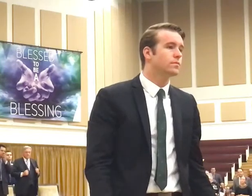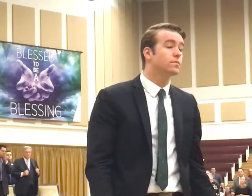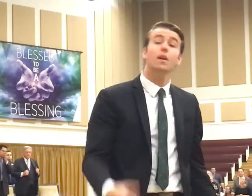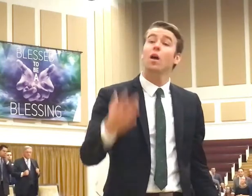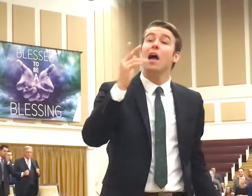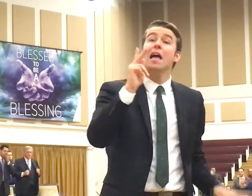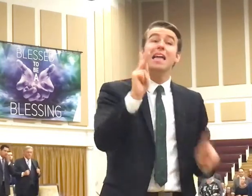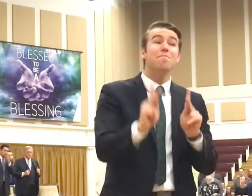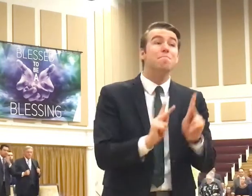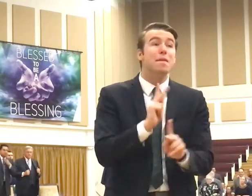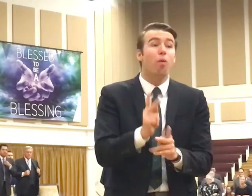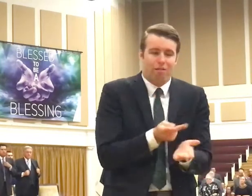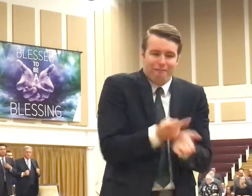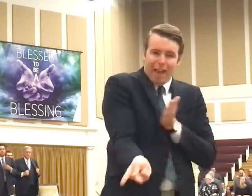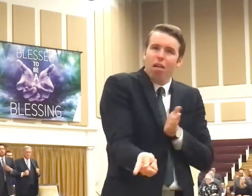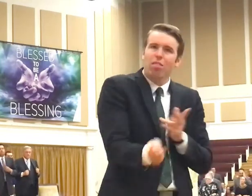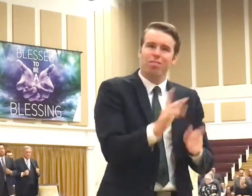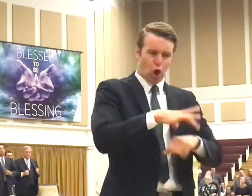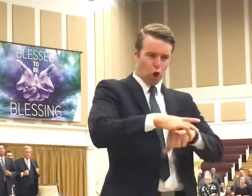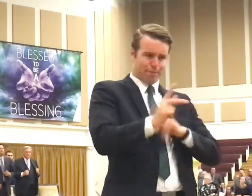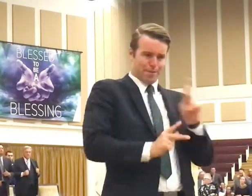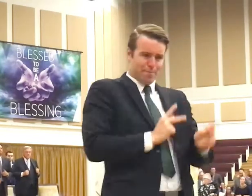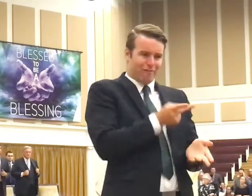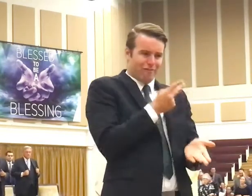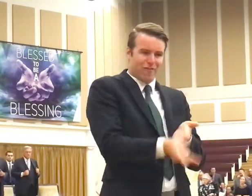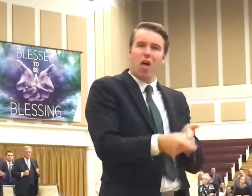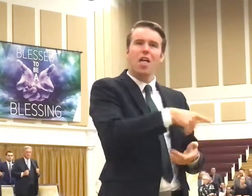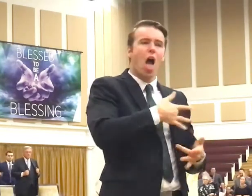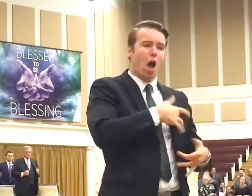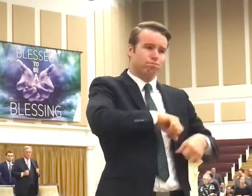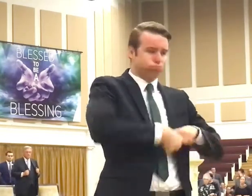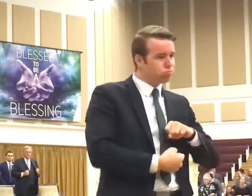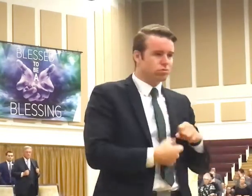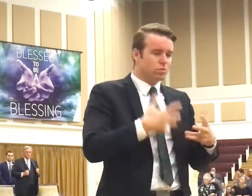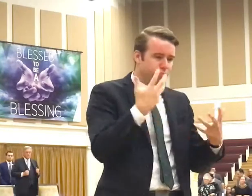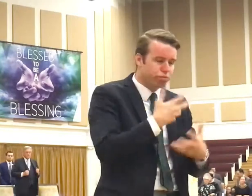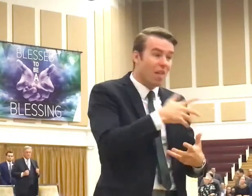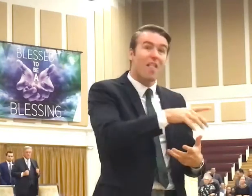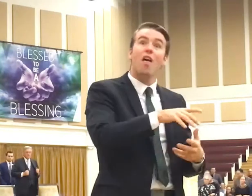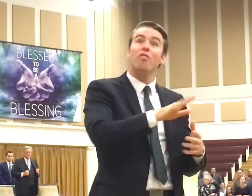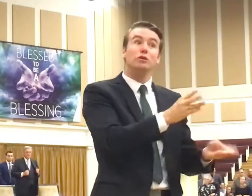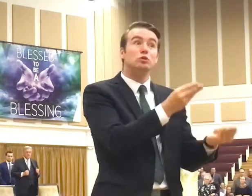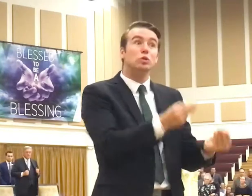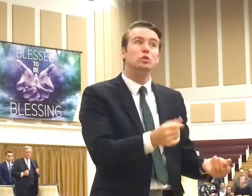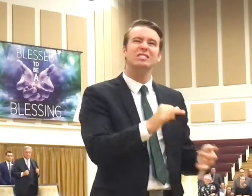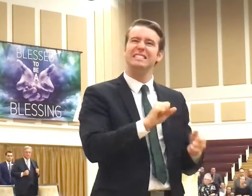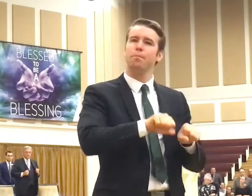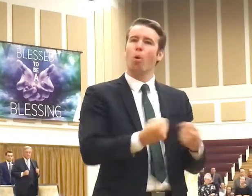Because people are fallen, they're earthy, they're broken, and all they got at best is broken solutions.